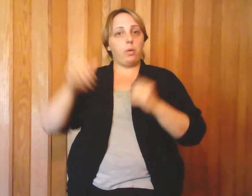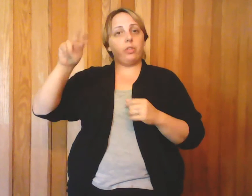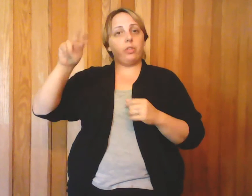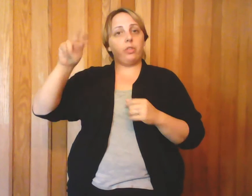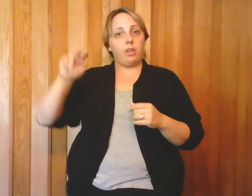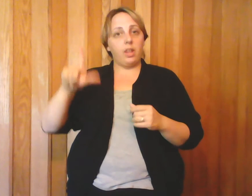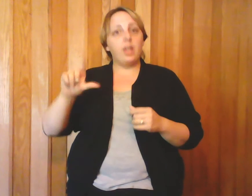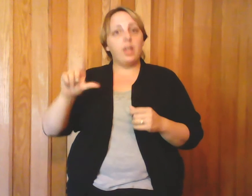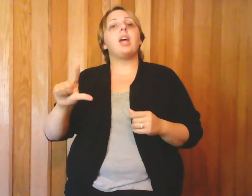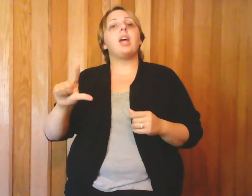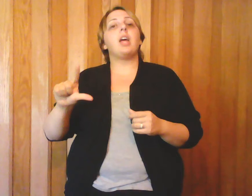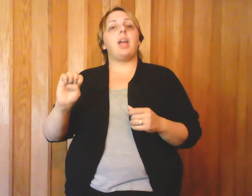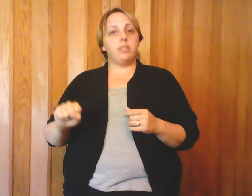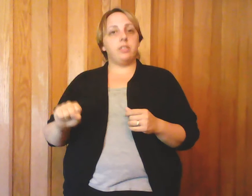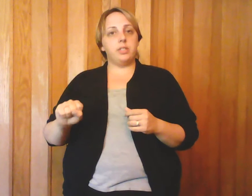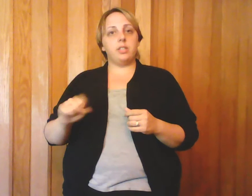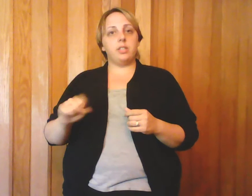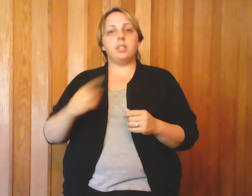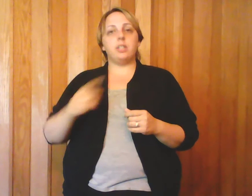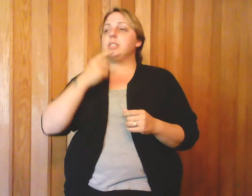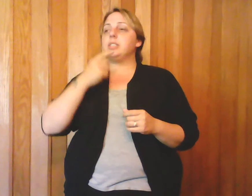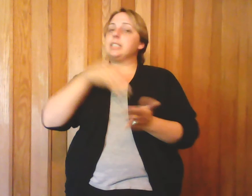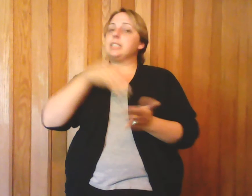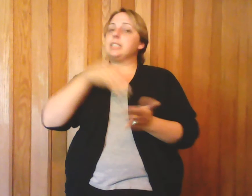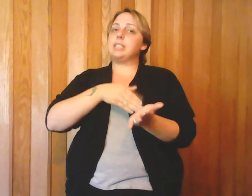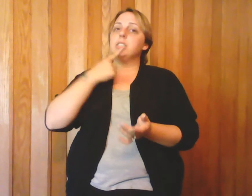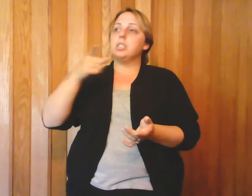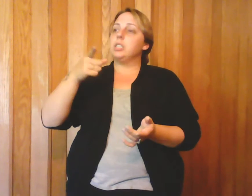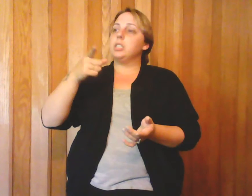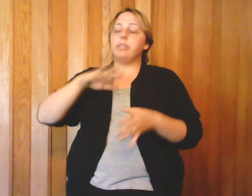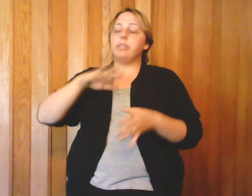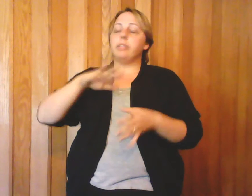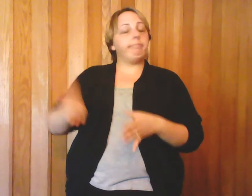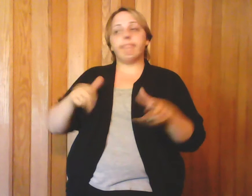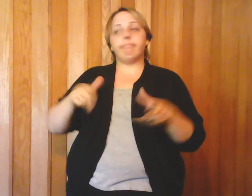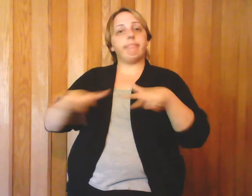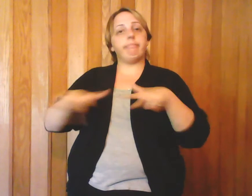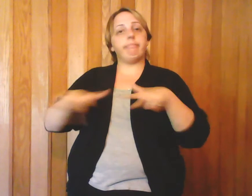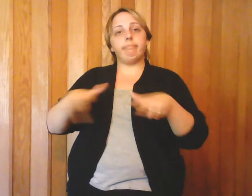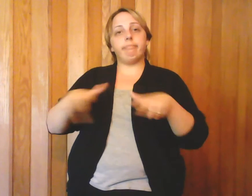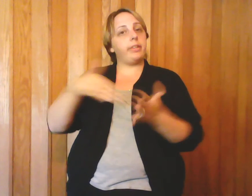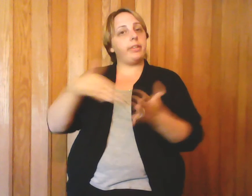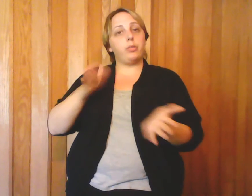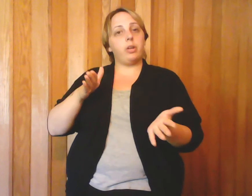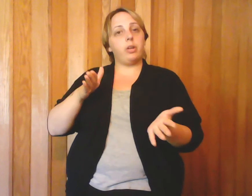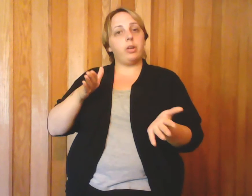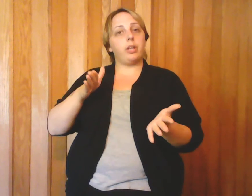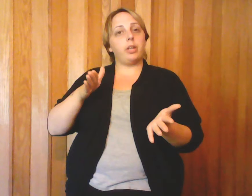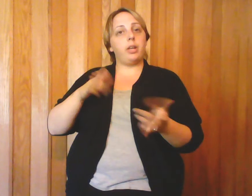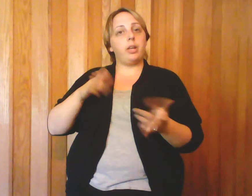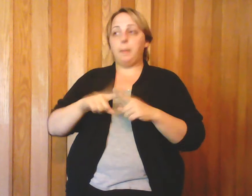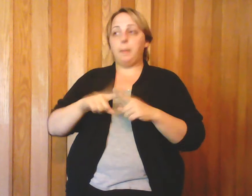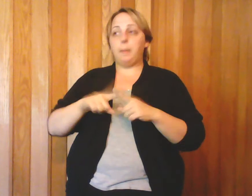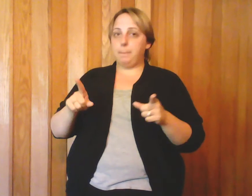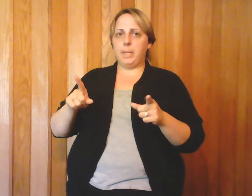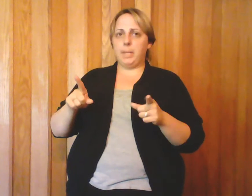the horse and laid on him until help came to put the horse down. And she had broken her back. And at